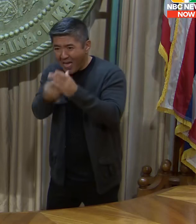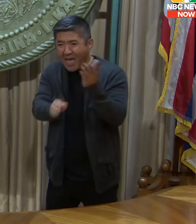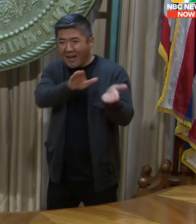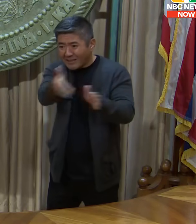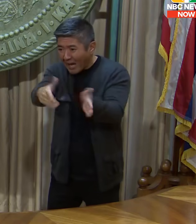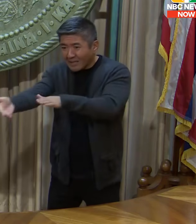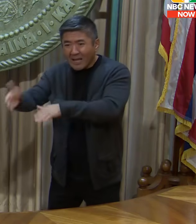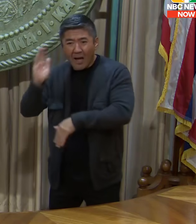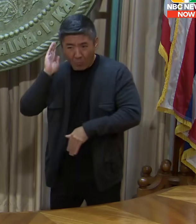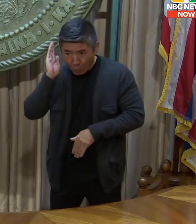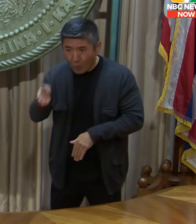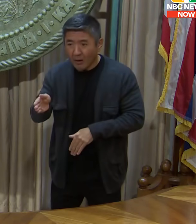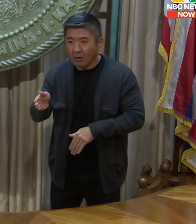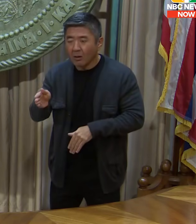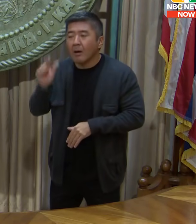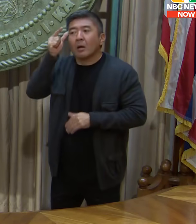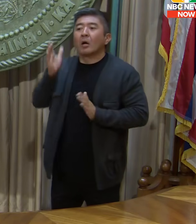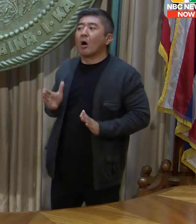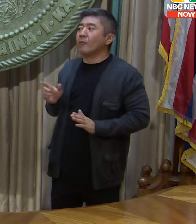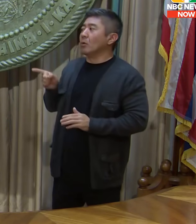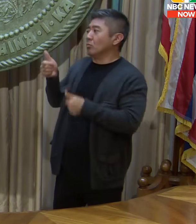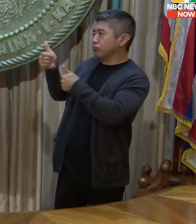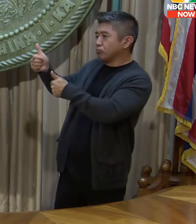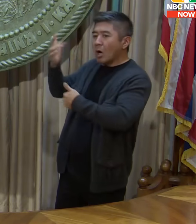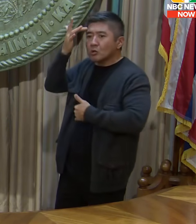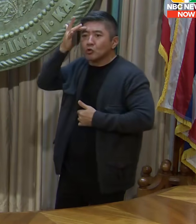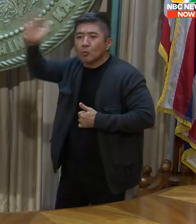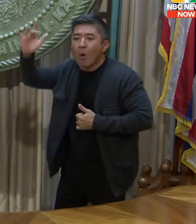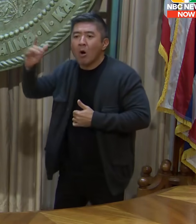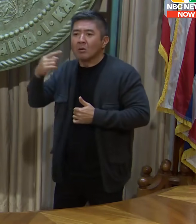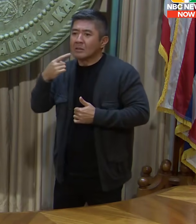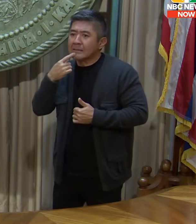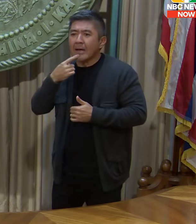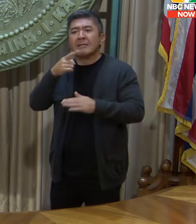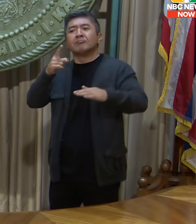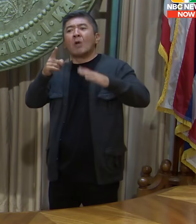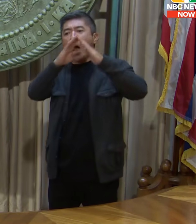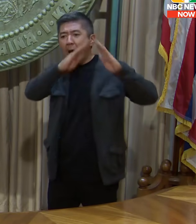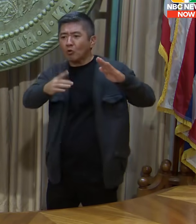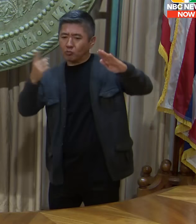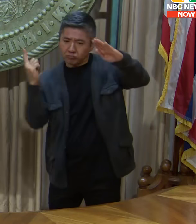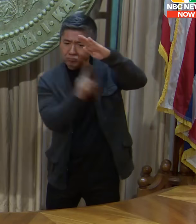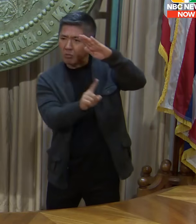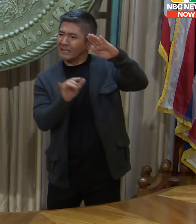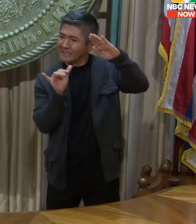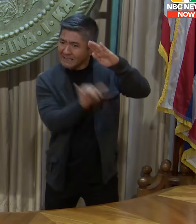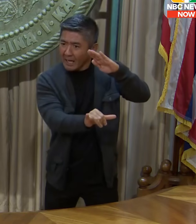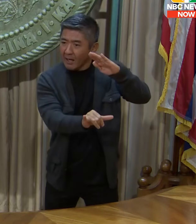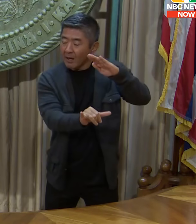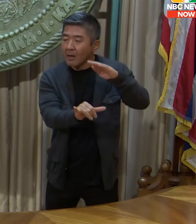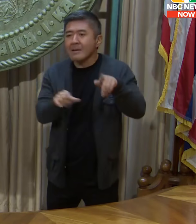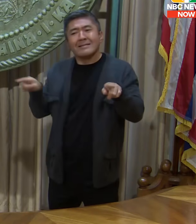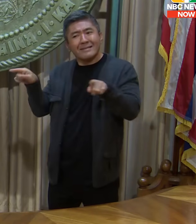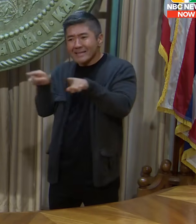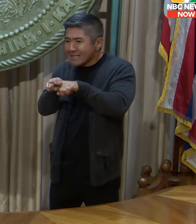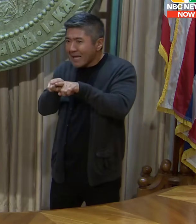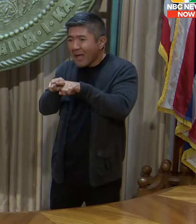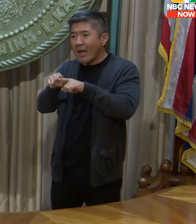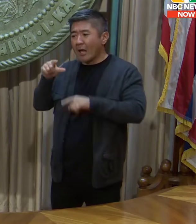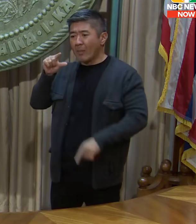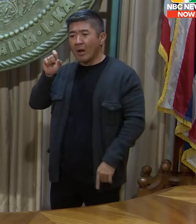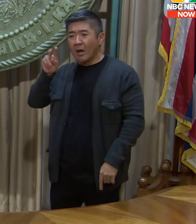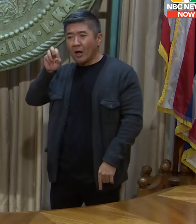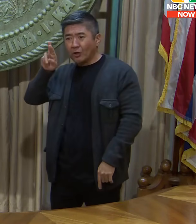smart to ensure that we stay at home. And that's why we should listen to General Hara when he says, please, please, please follow